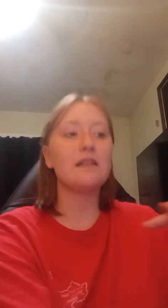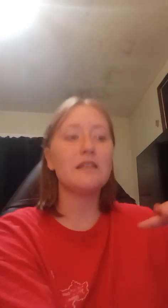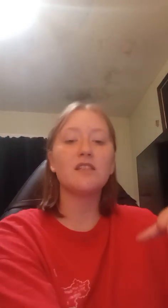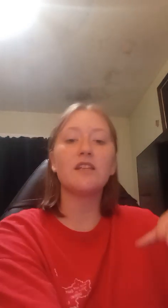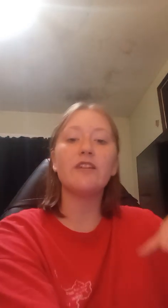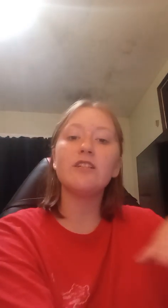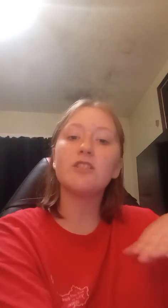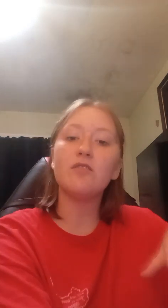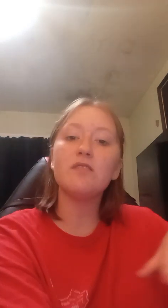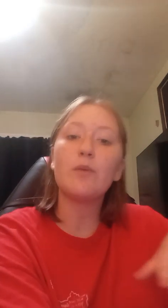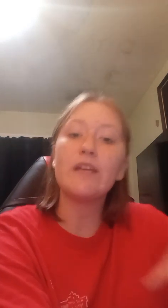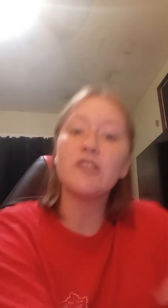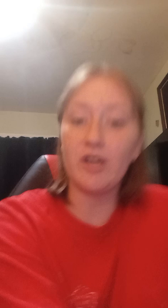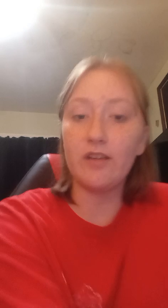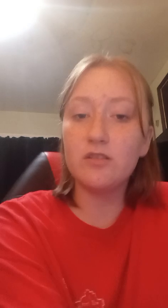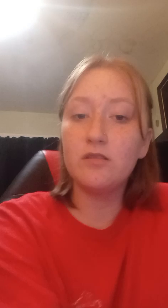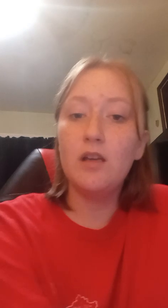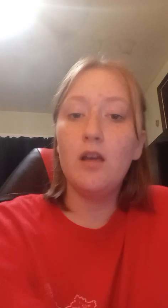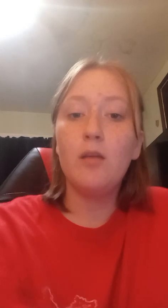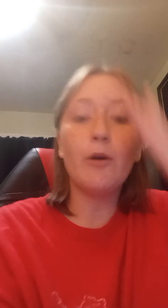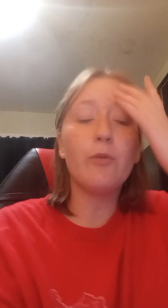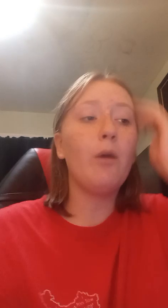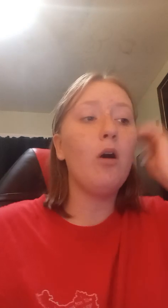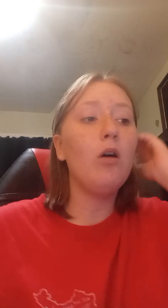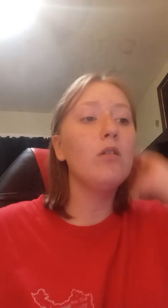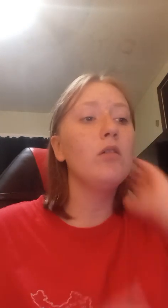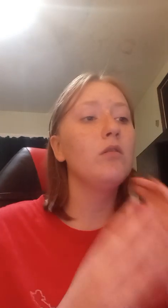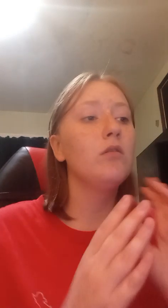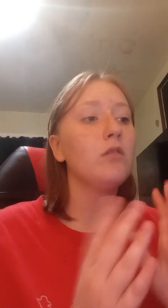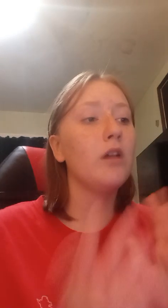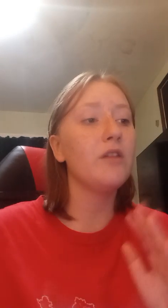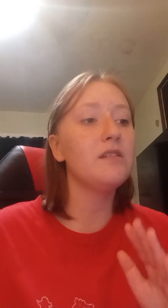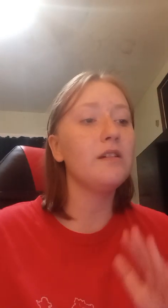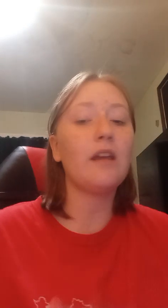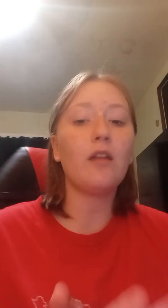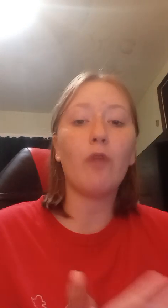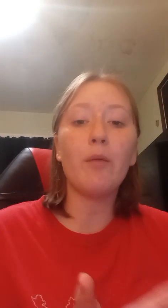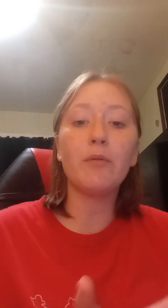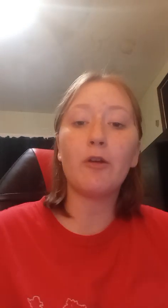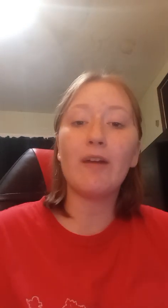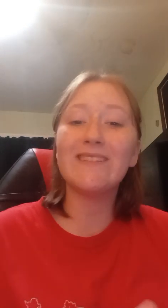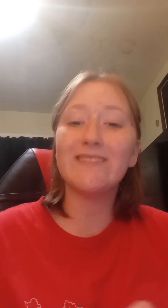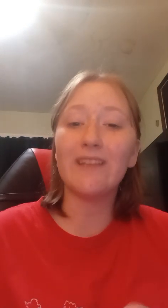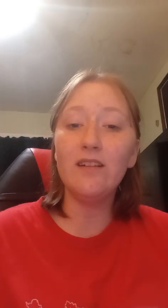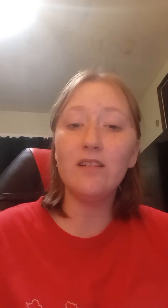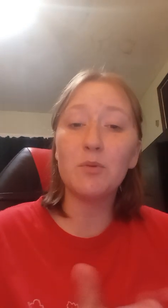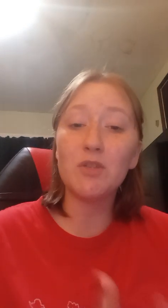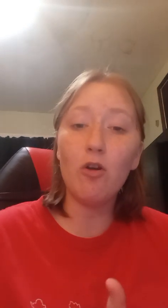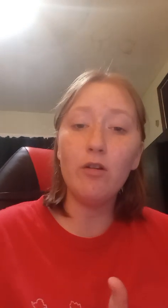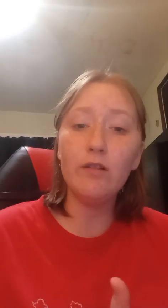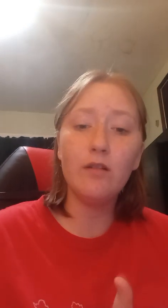theory shows that we can change. Both Paul Costa and Robert McRae said it was hard,